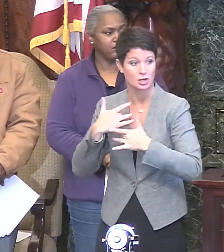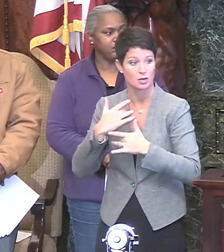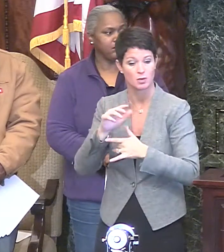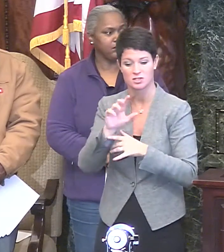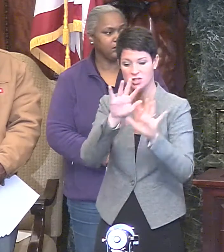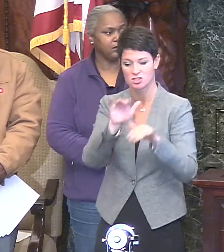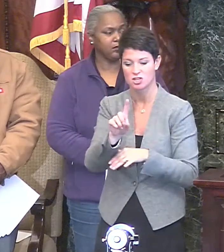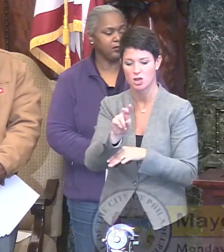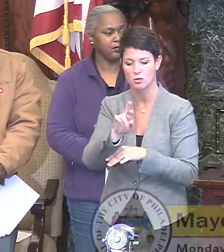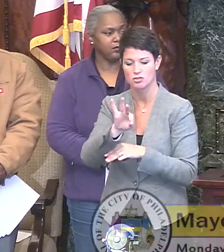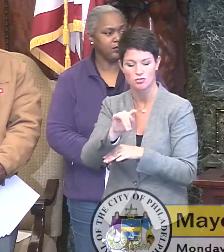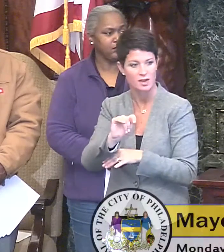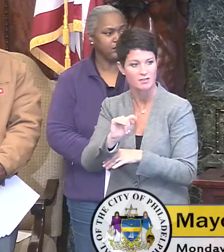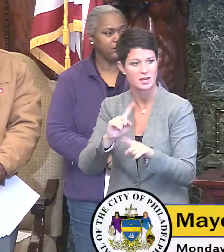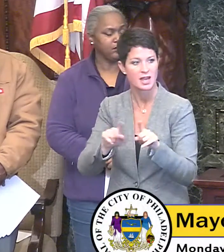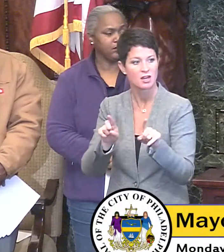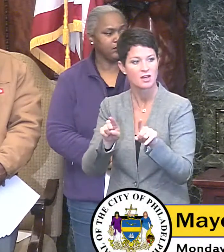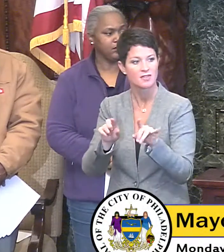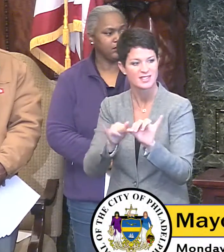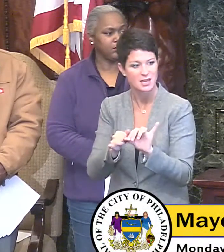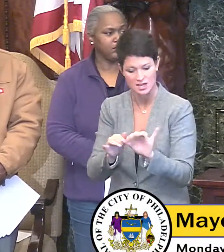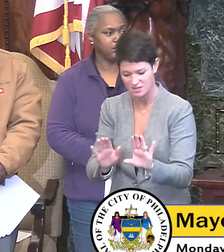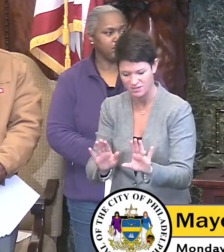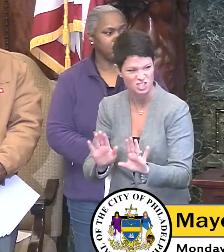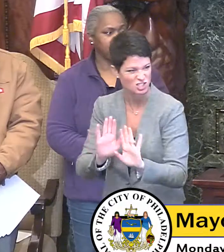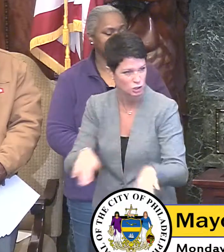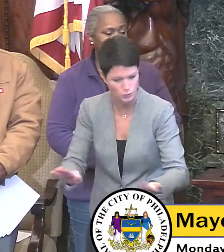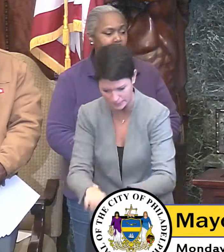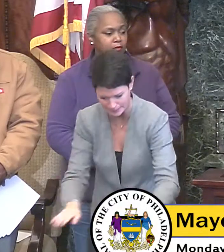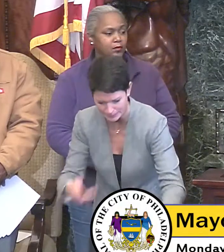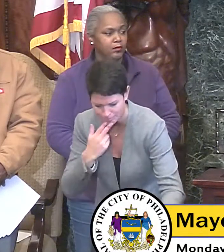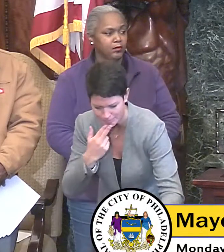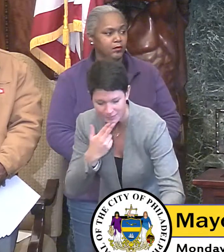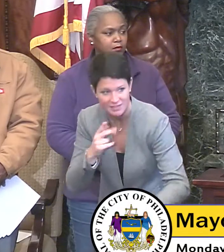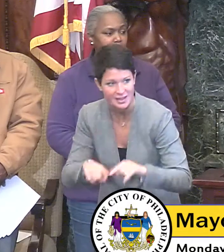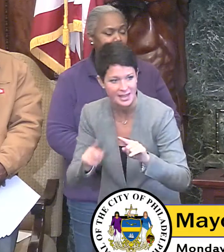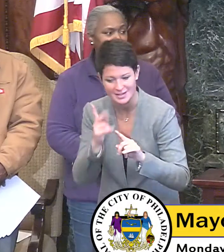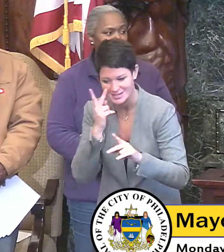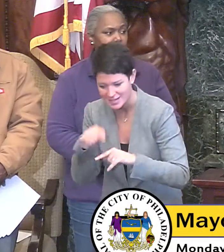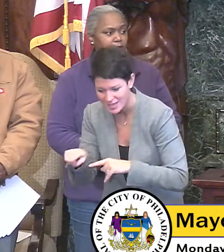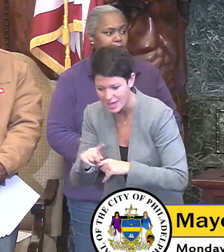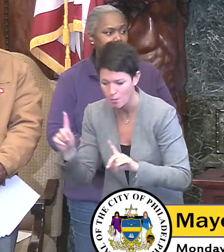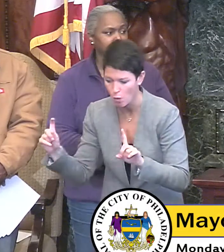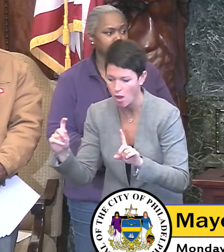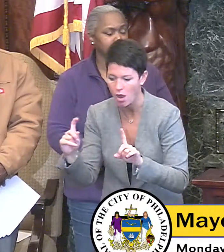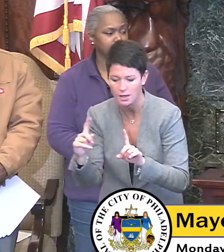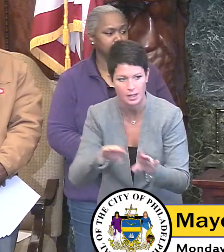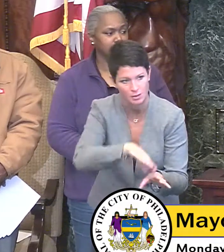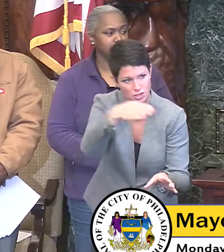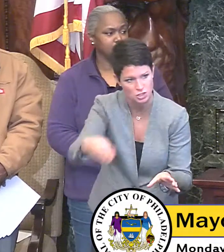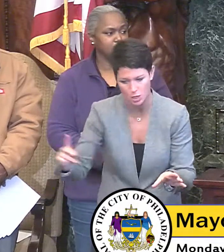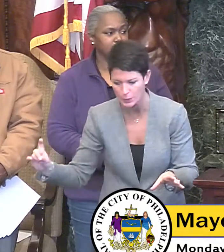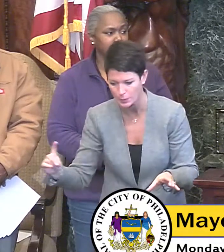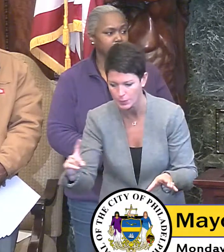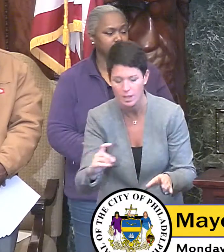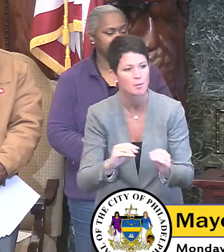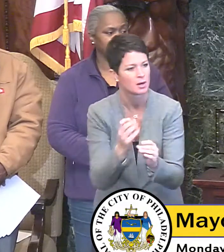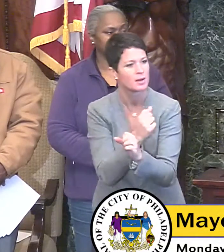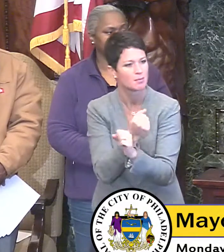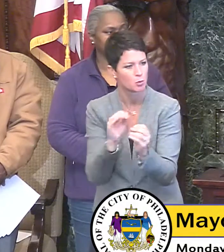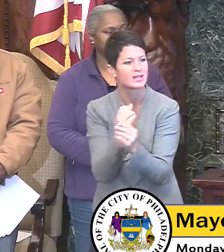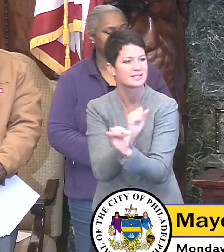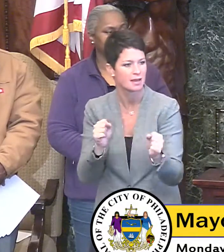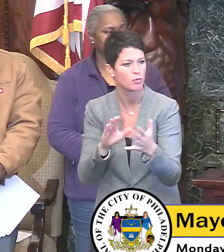snowdrifts in the city and the size of our little children, and worried about not being able to see them and them walking to school. And it was just a much better way